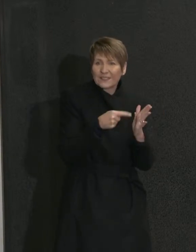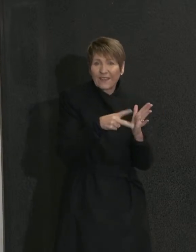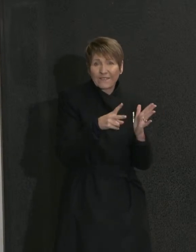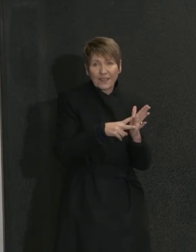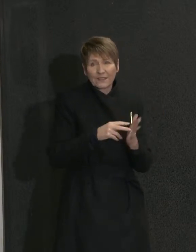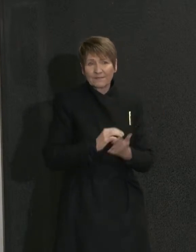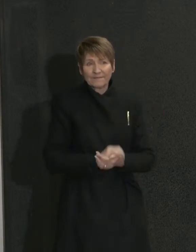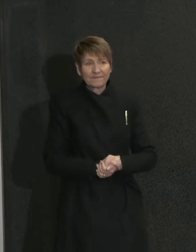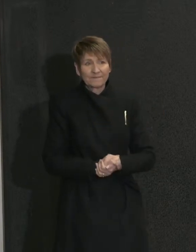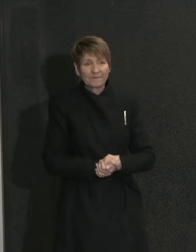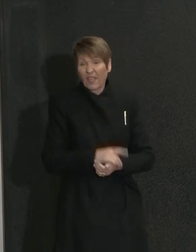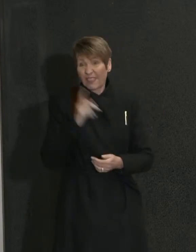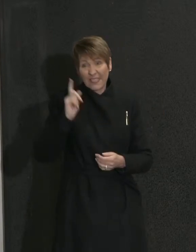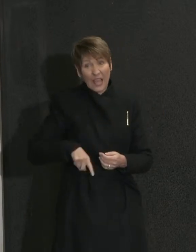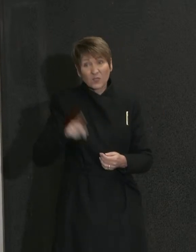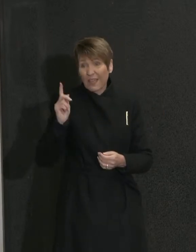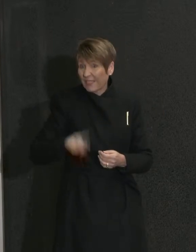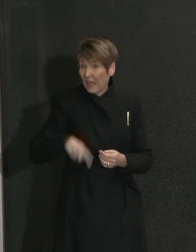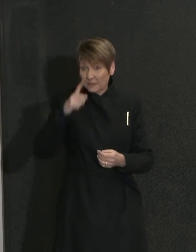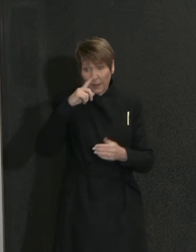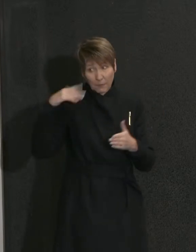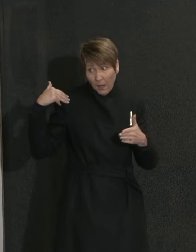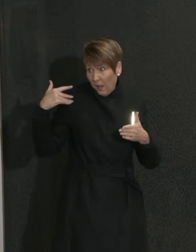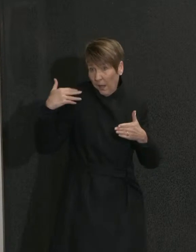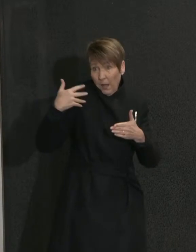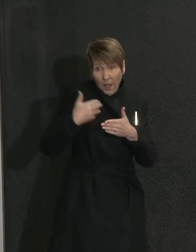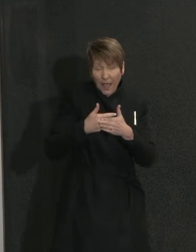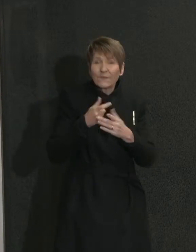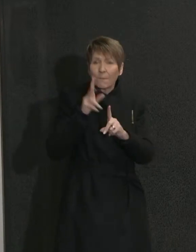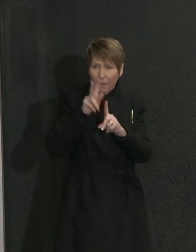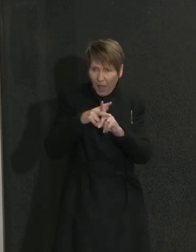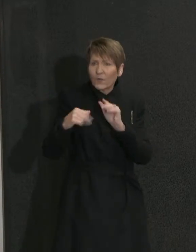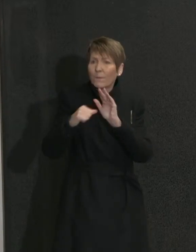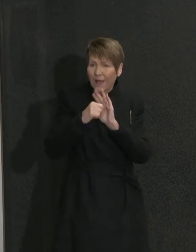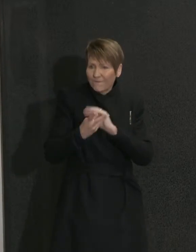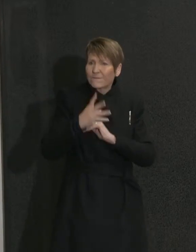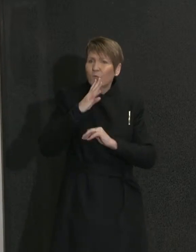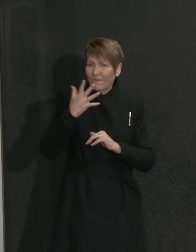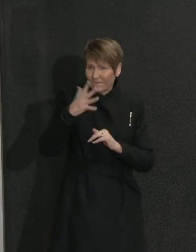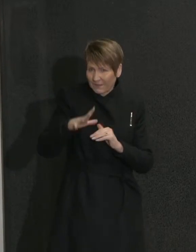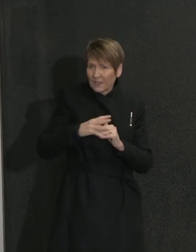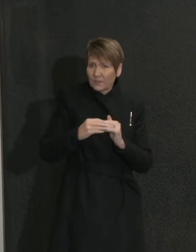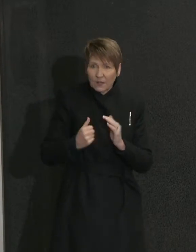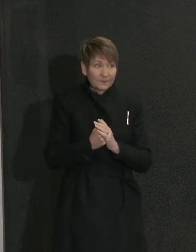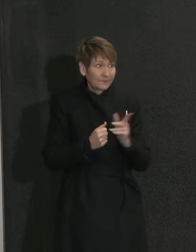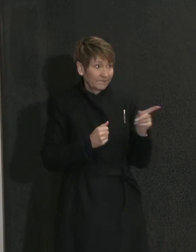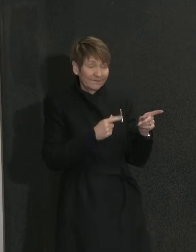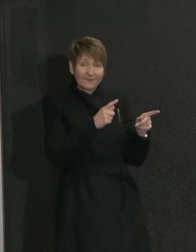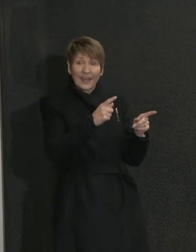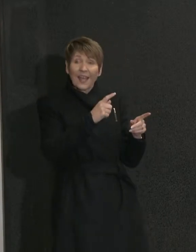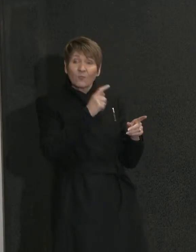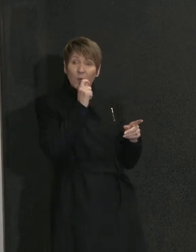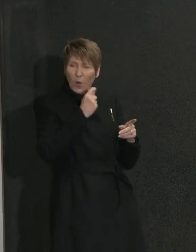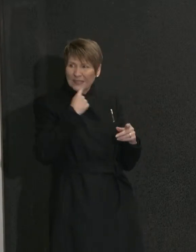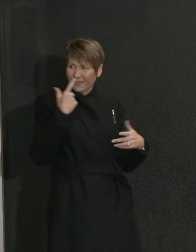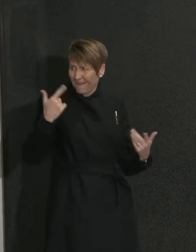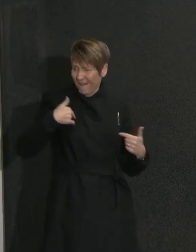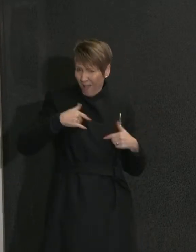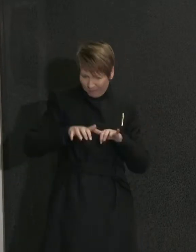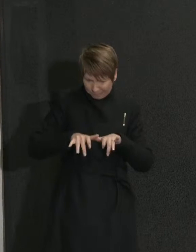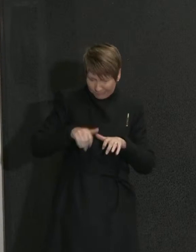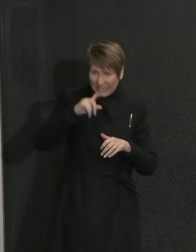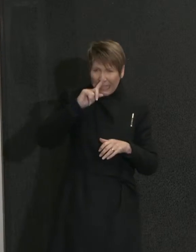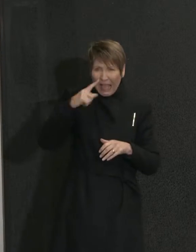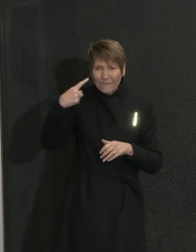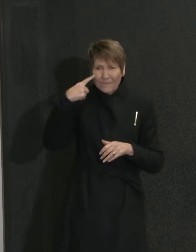people go through that program, but there may well need to be thousands more. Yeah, I couldn't find it. Maybe that's a reflection on me. Rather than... Premier, just one last